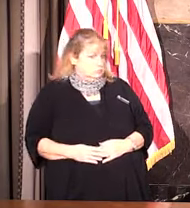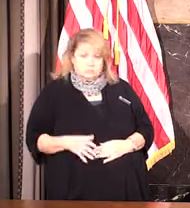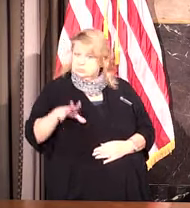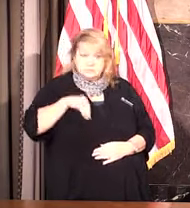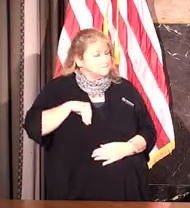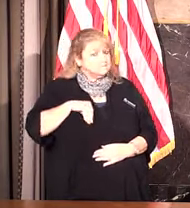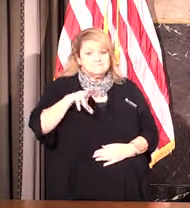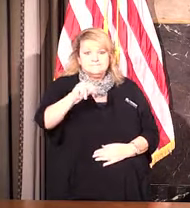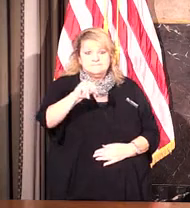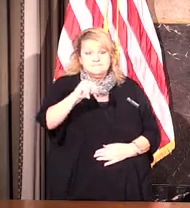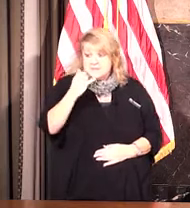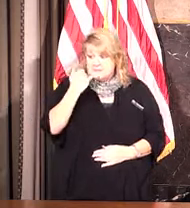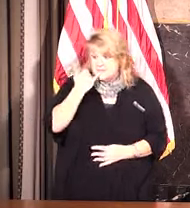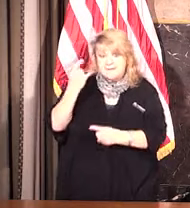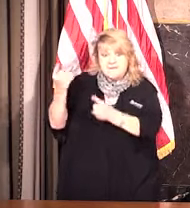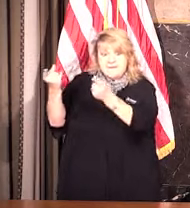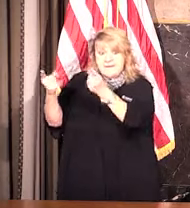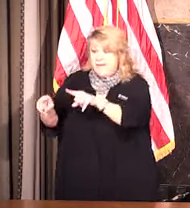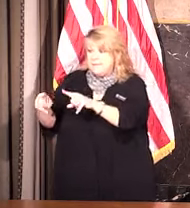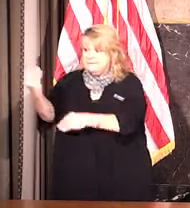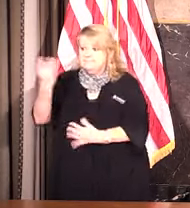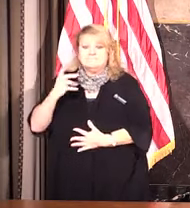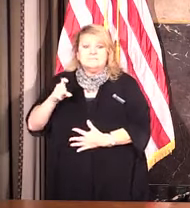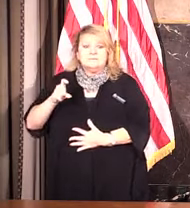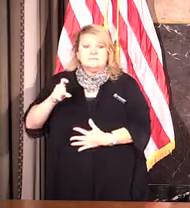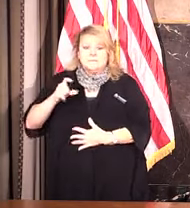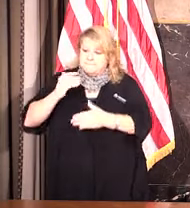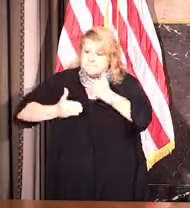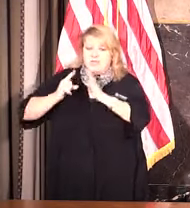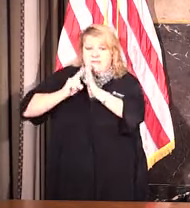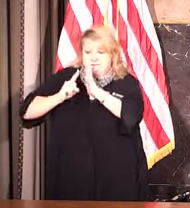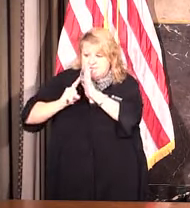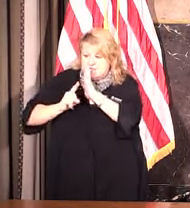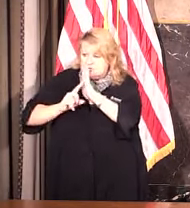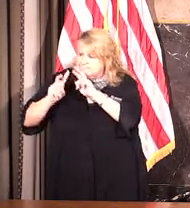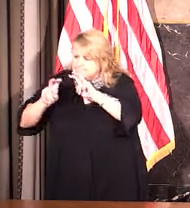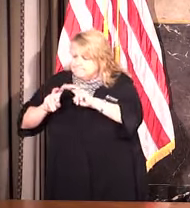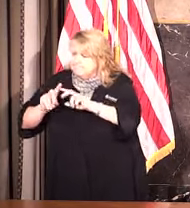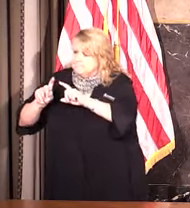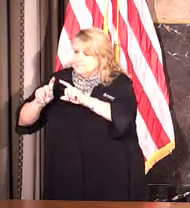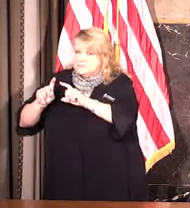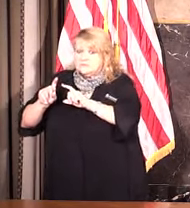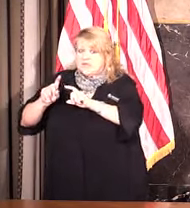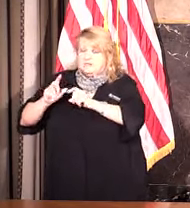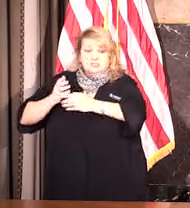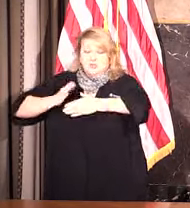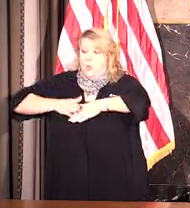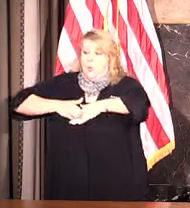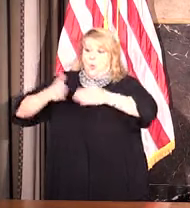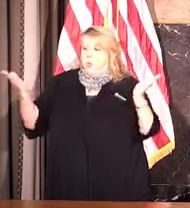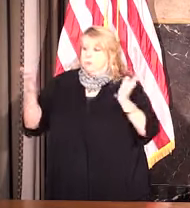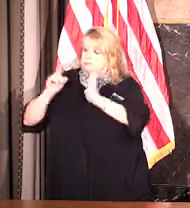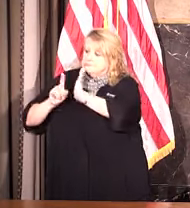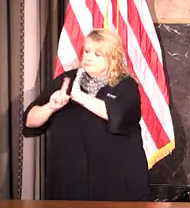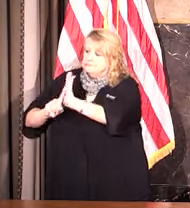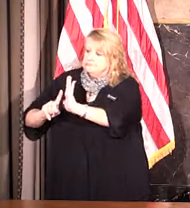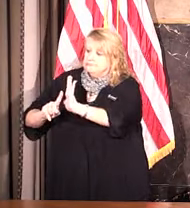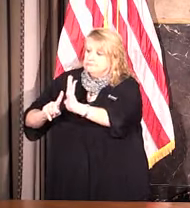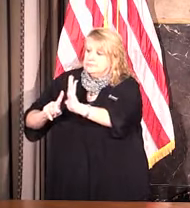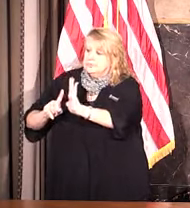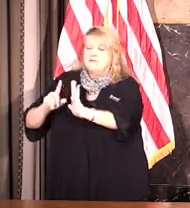happened, we need to know about it. And so there needs to be a prompt, thorough, and transparent investigation so that we